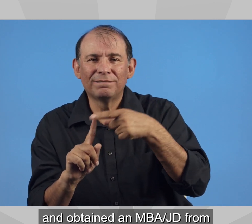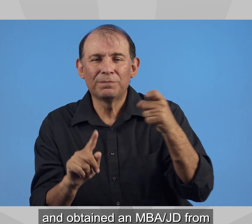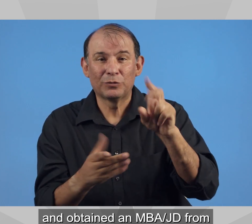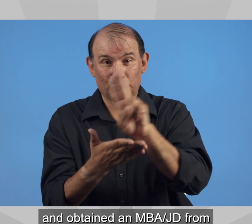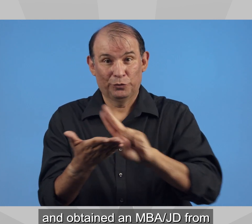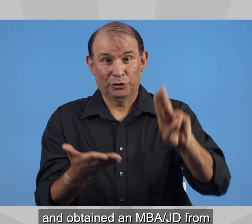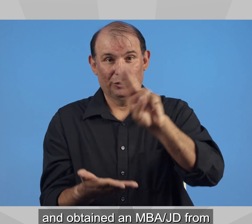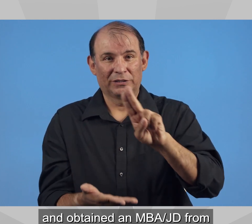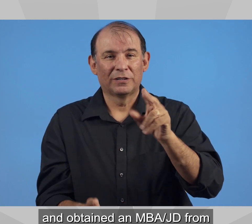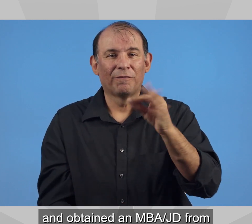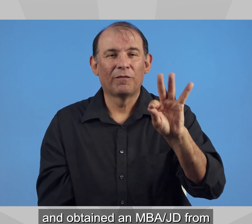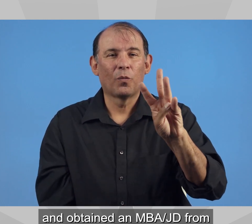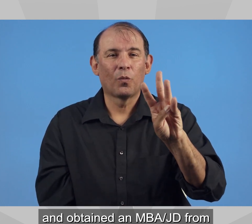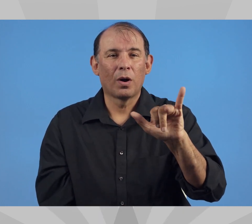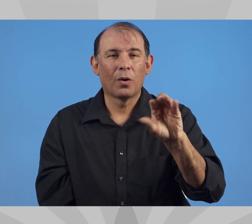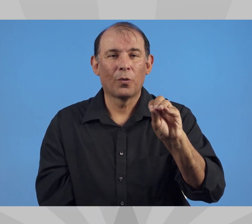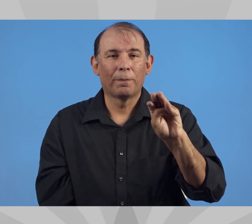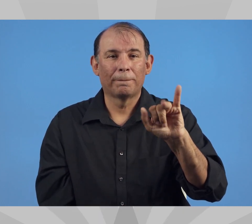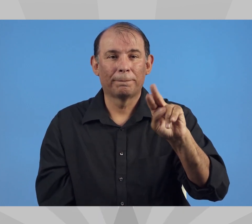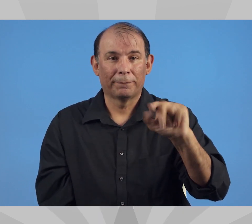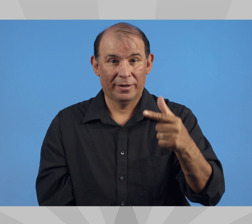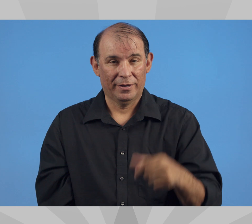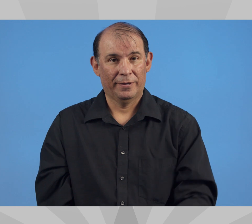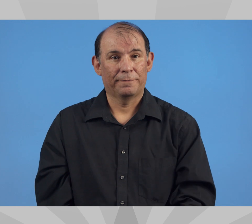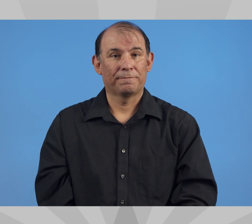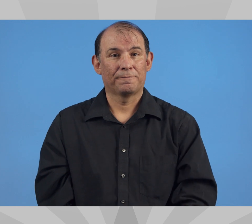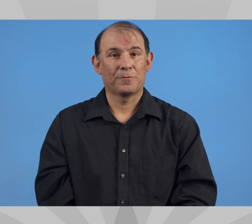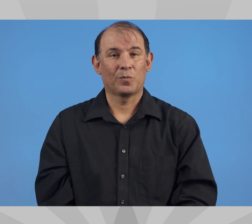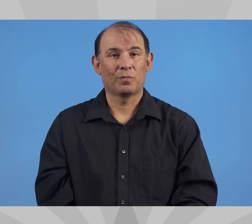JD, from the University of Wyoming.